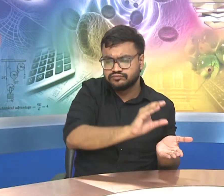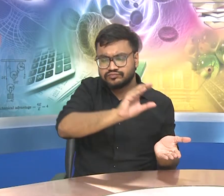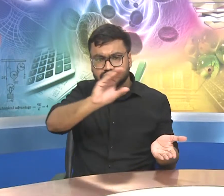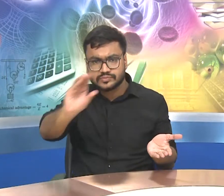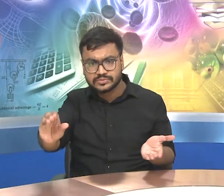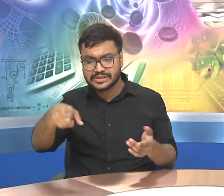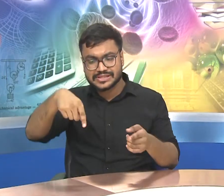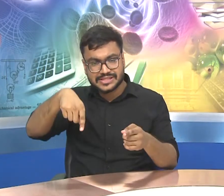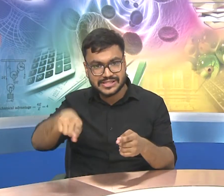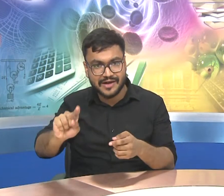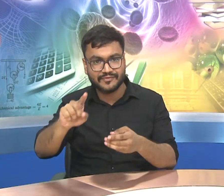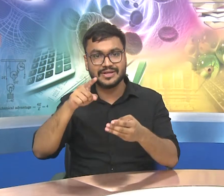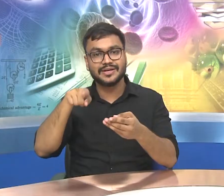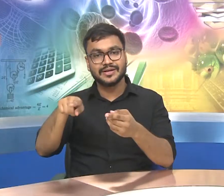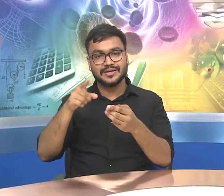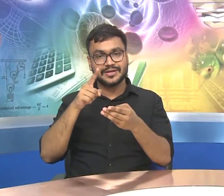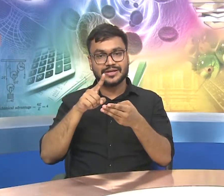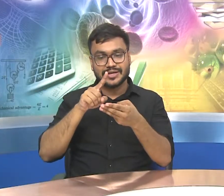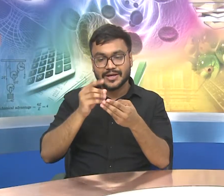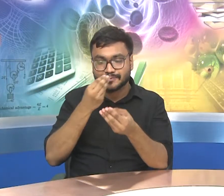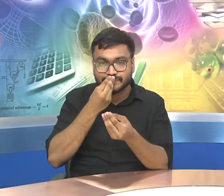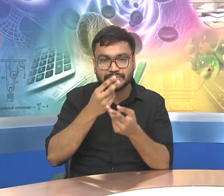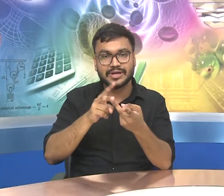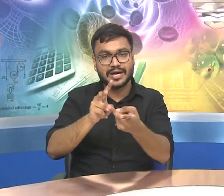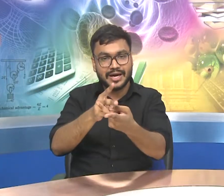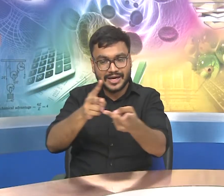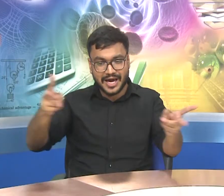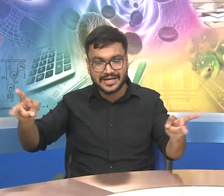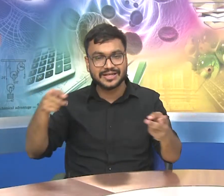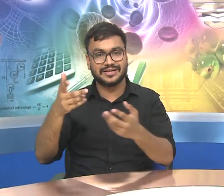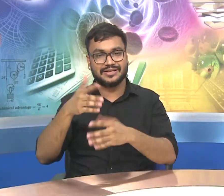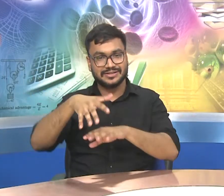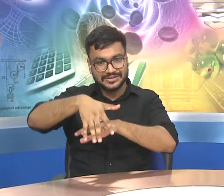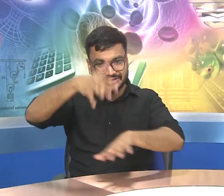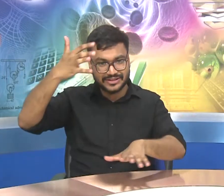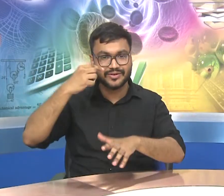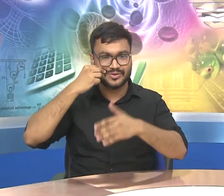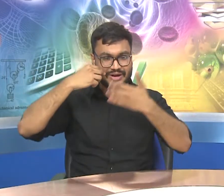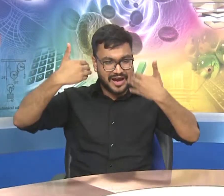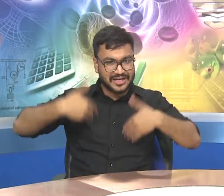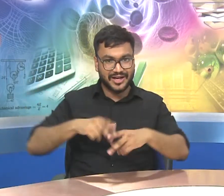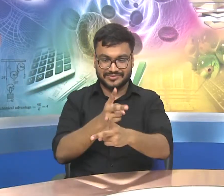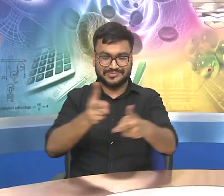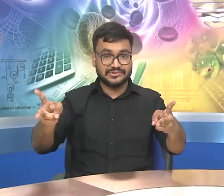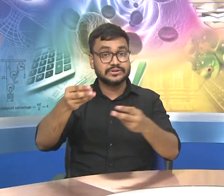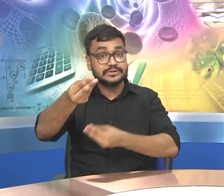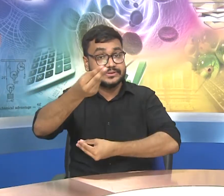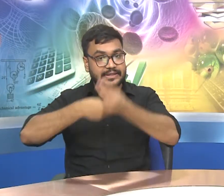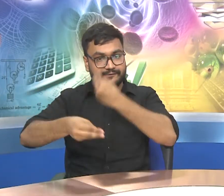and provide food for other organisms in the ecosystem.